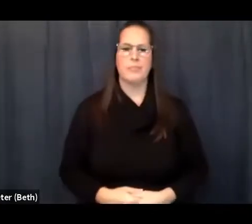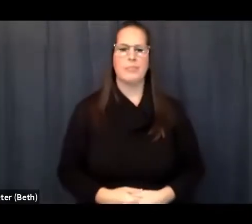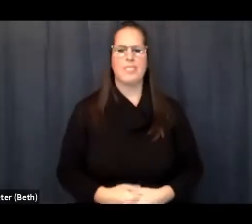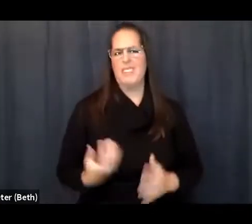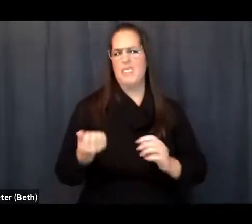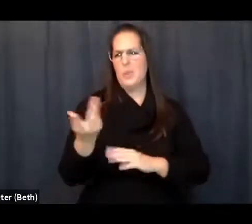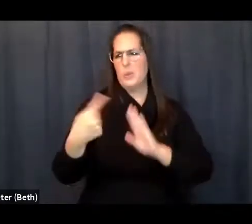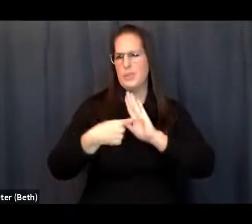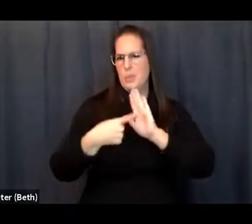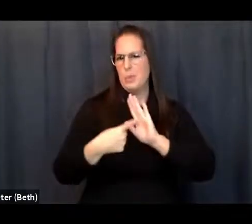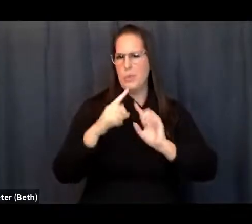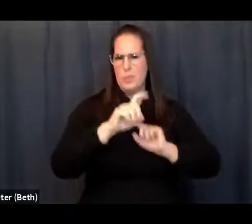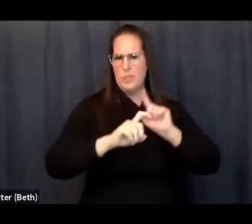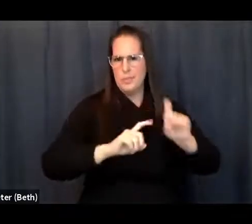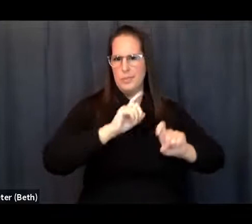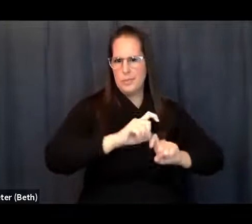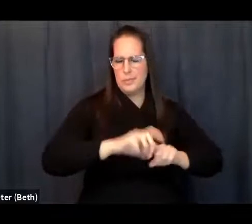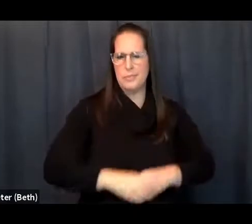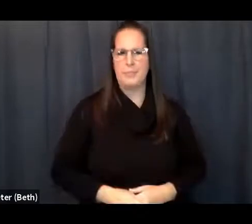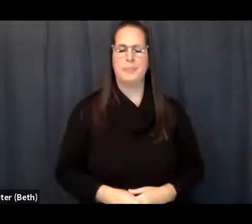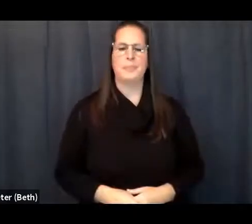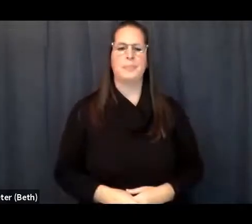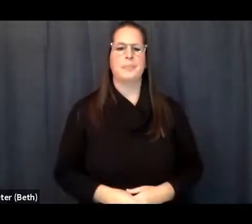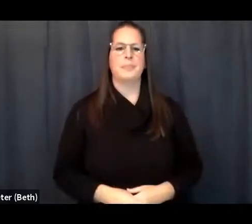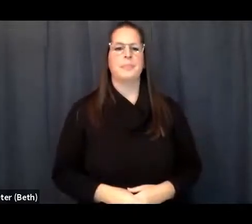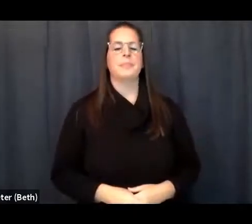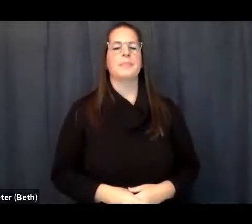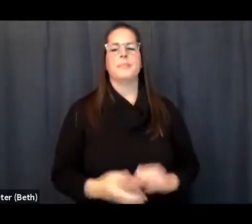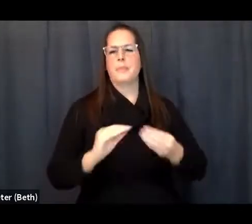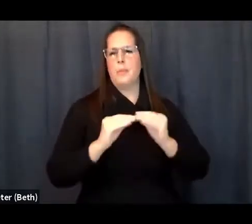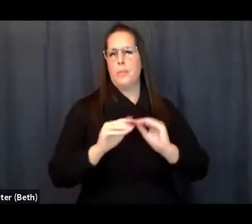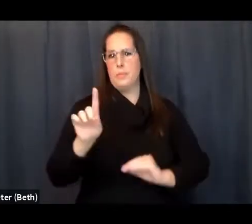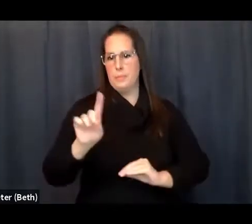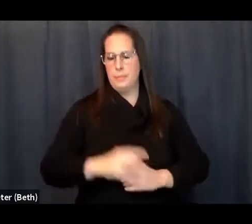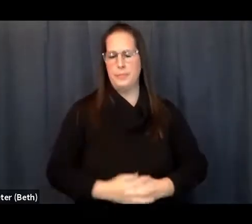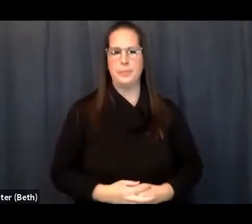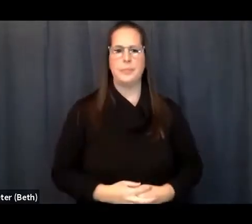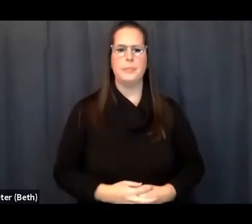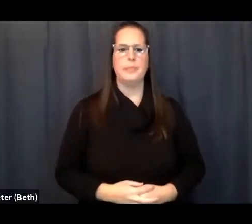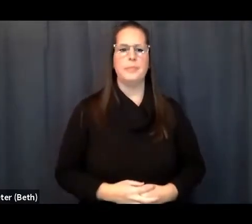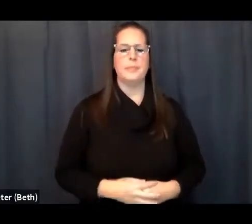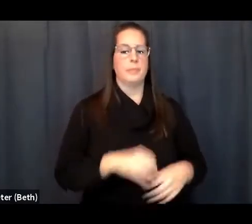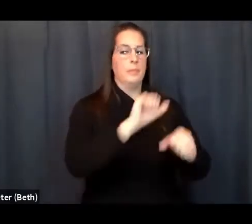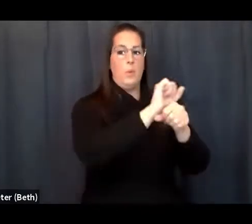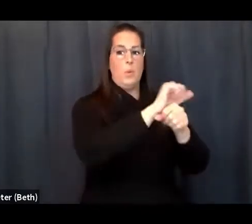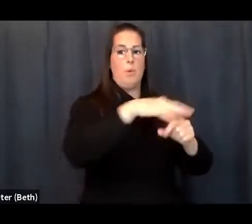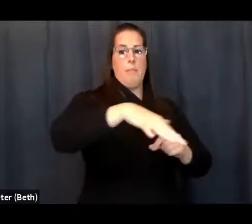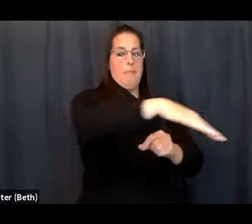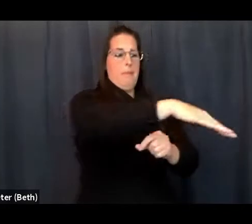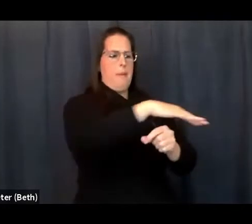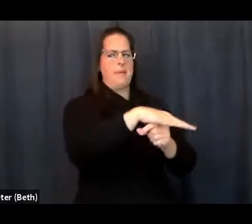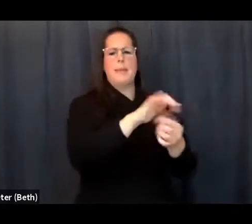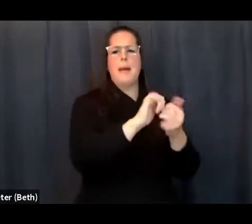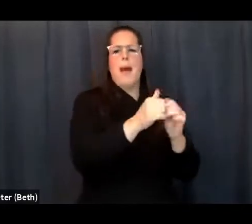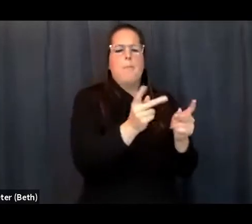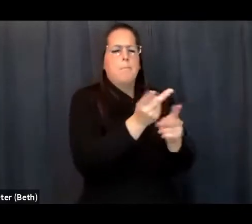example questions. Number one, how might you consider making a more accessible work environment?